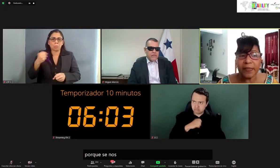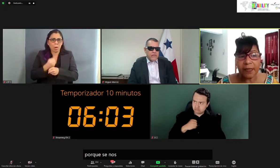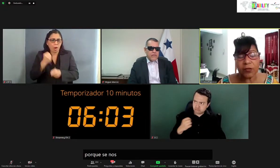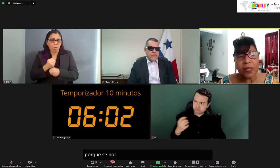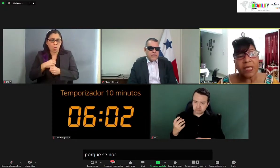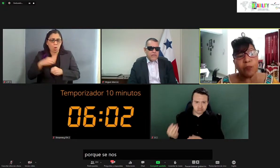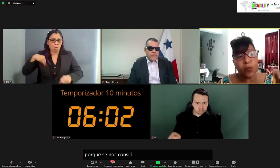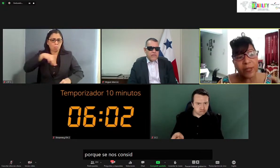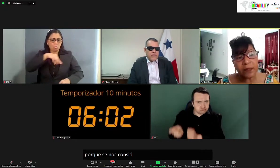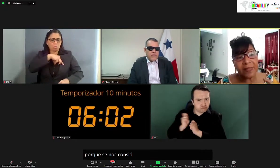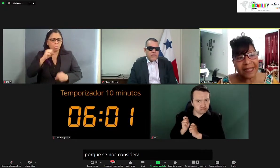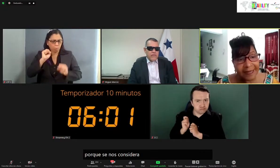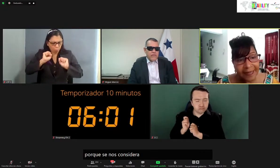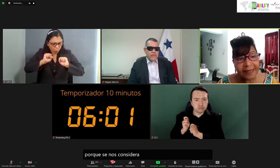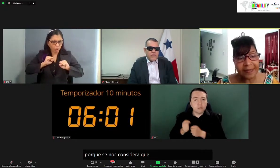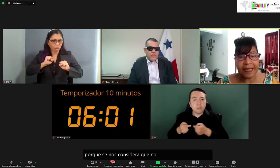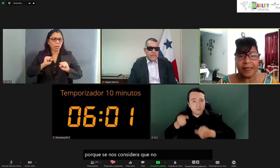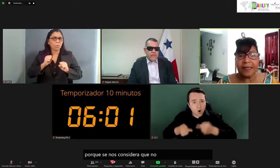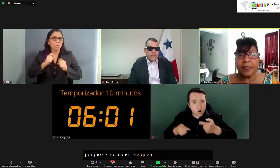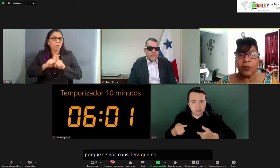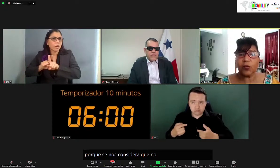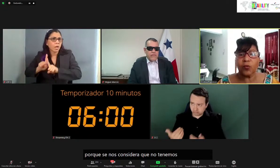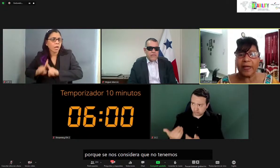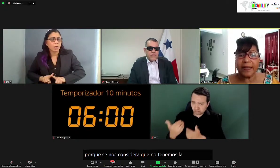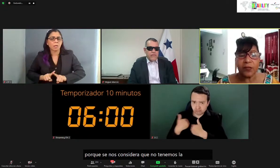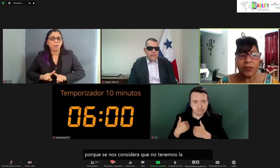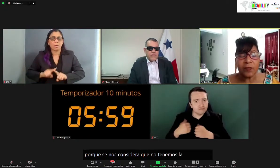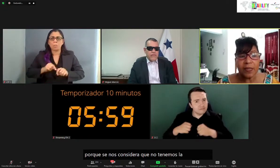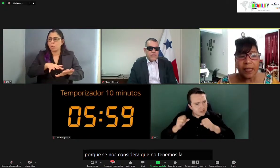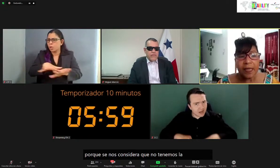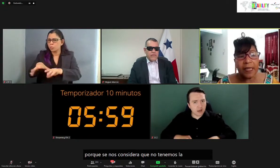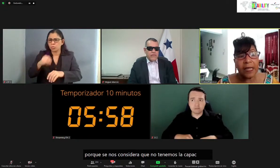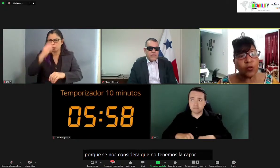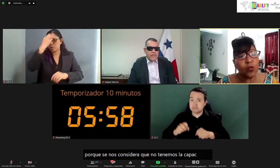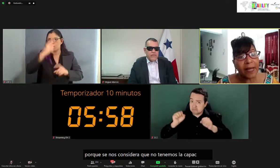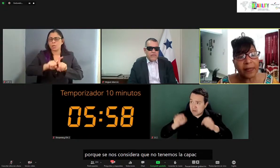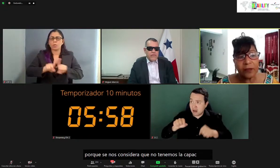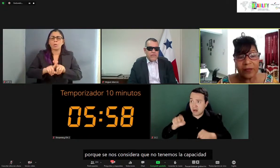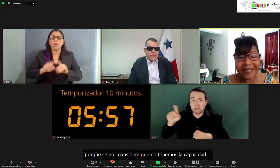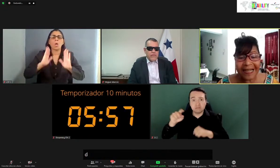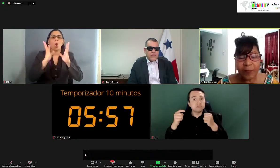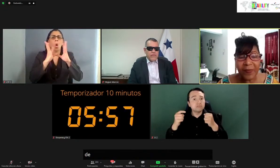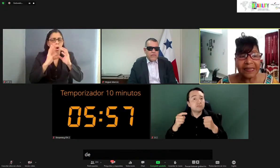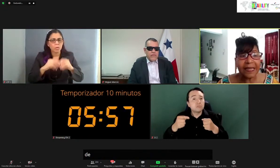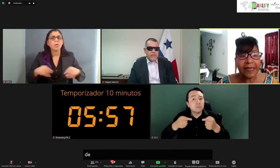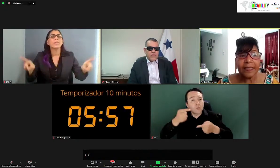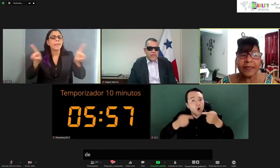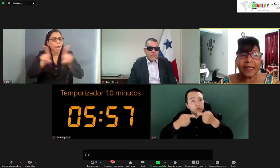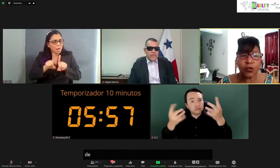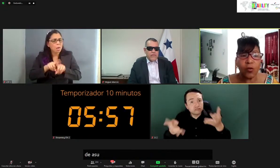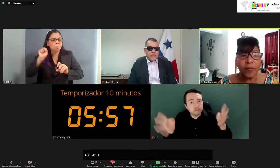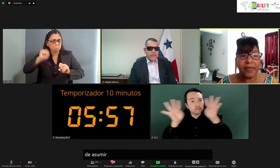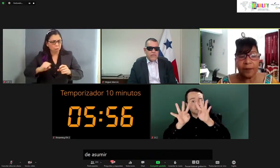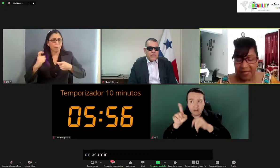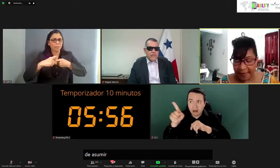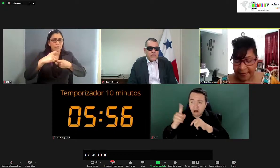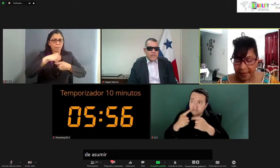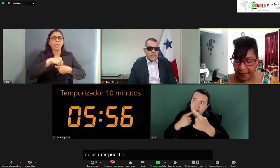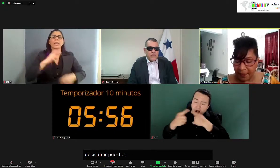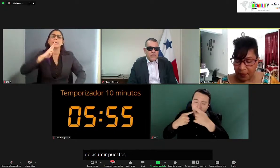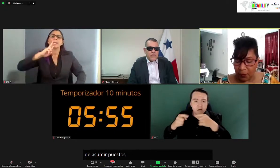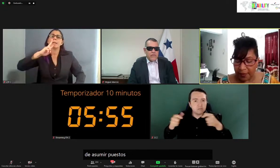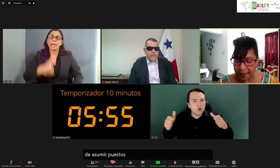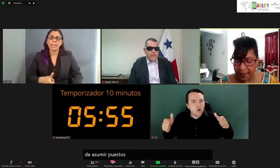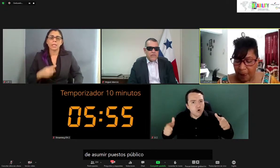on public political positions and so in the congresses or in the